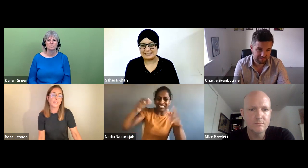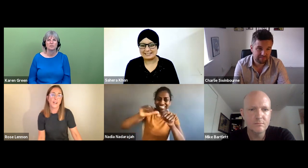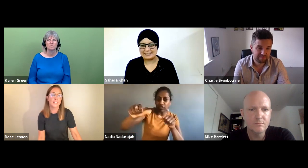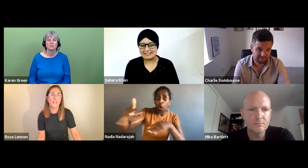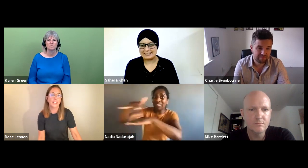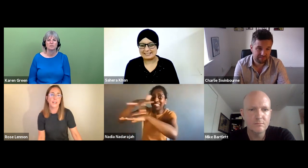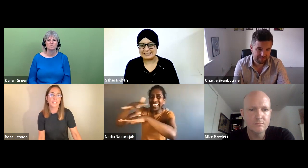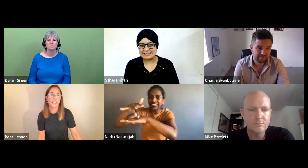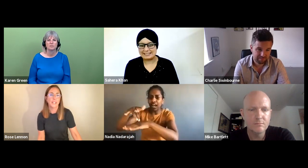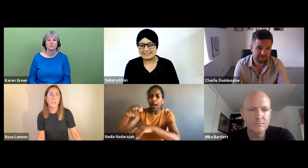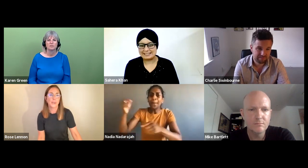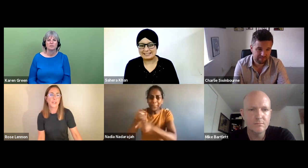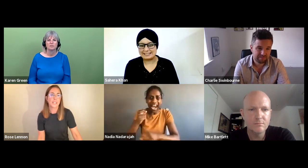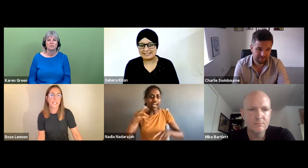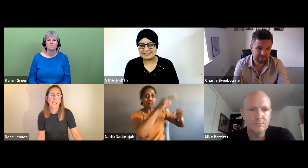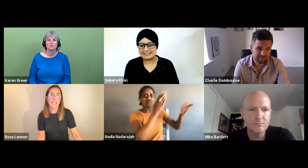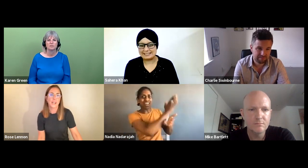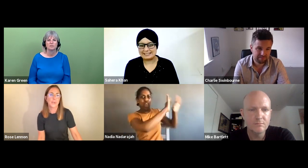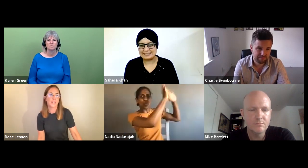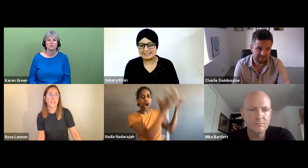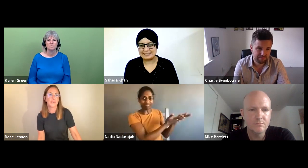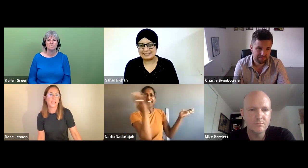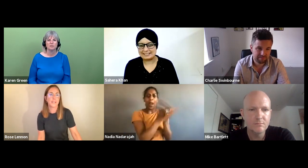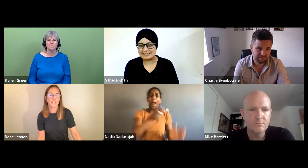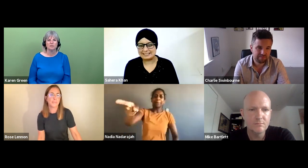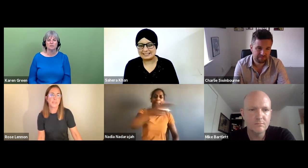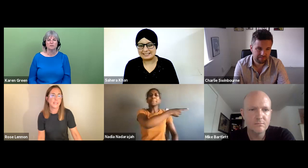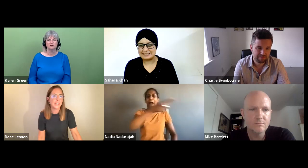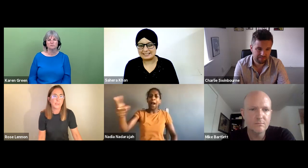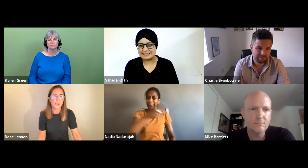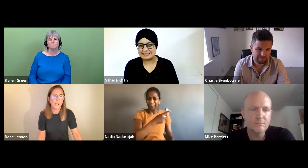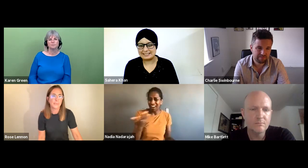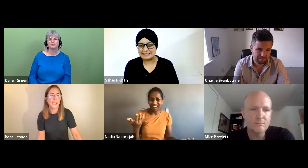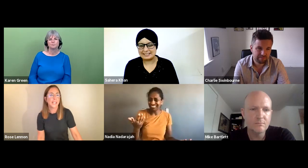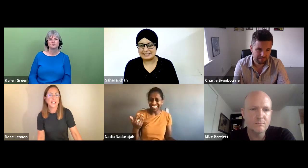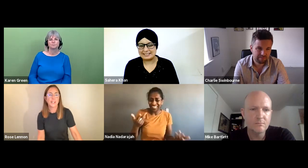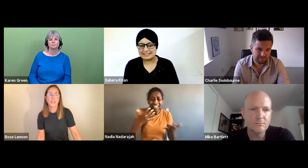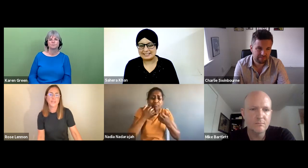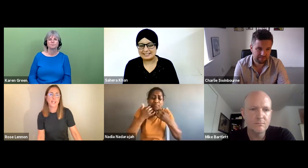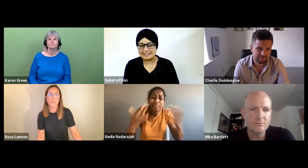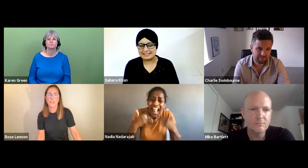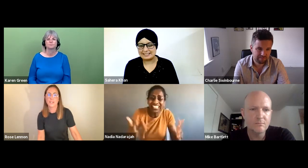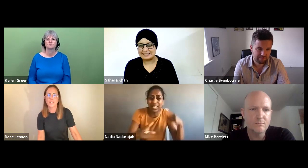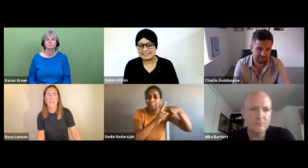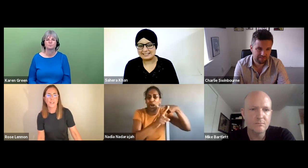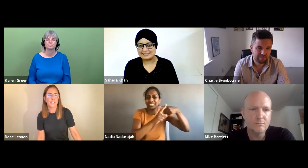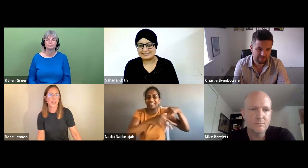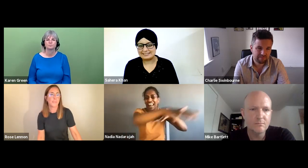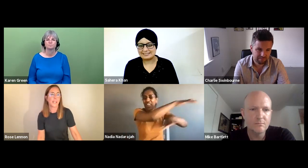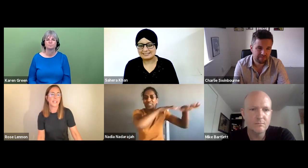of colour, and I can't, you know, whether it's theatre, whether it's mainstream TV programming, there's lots of assumptions, lots of stereotyping.